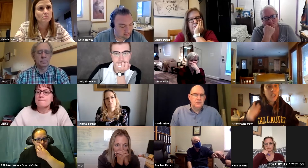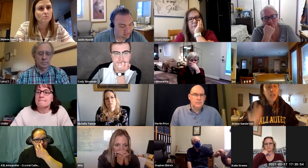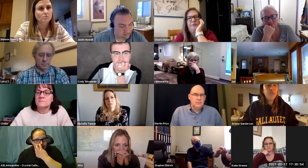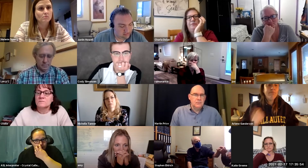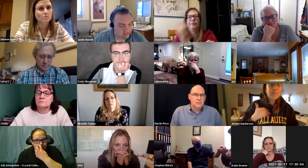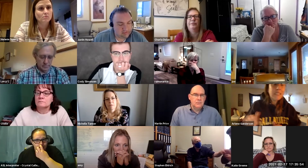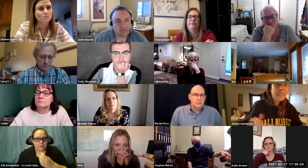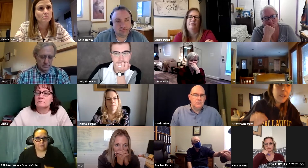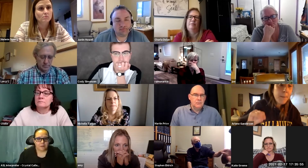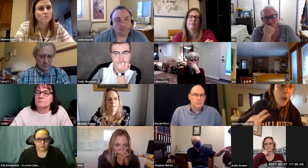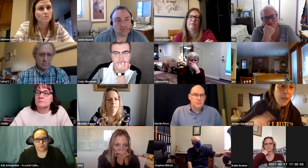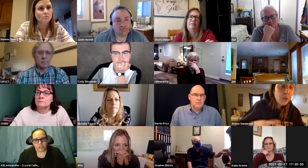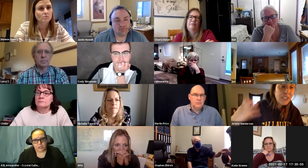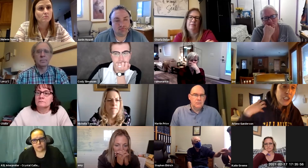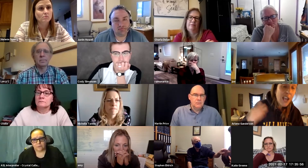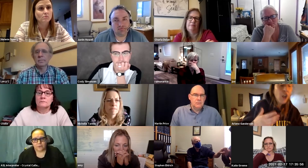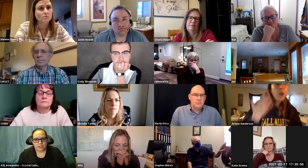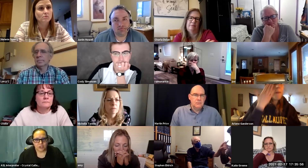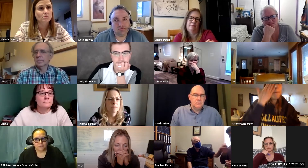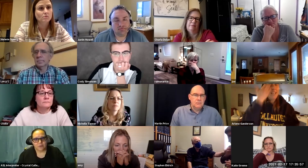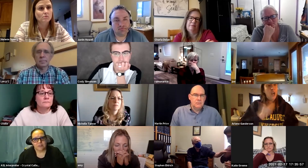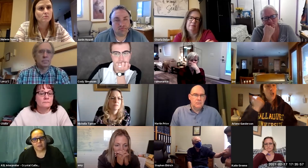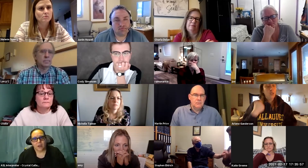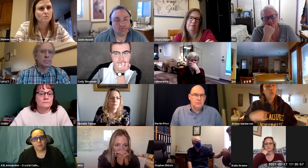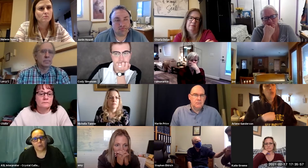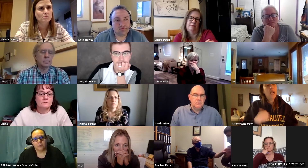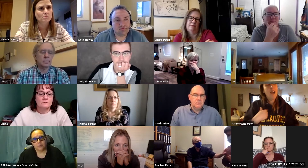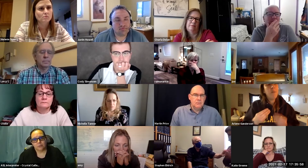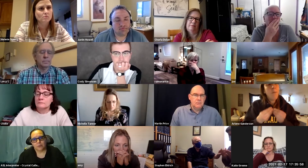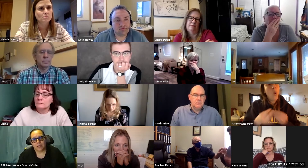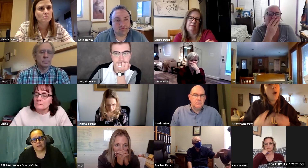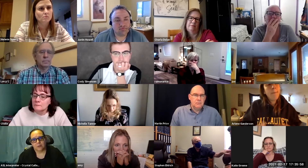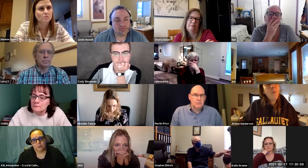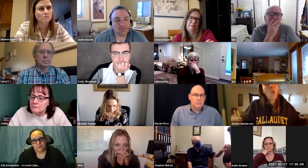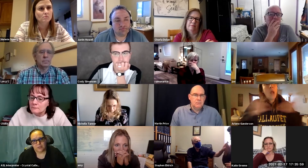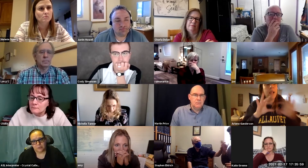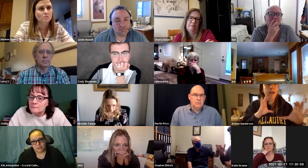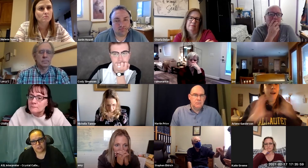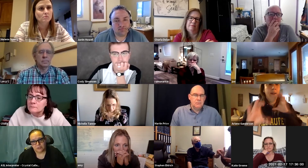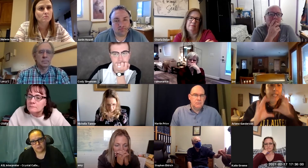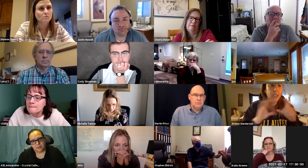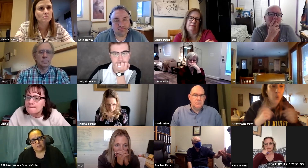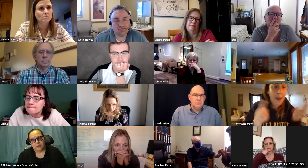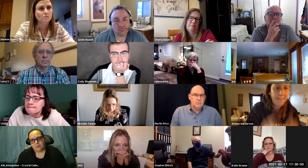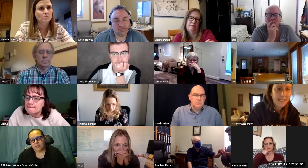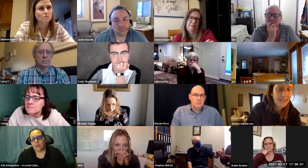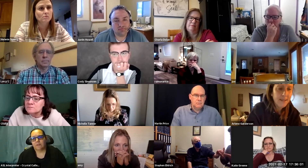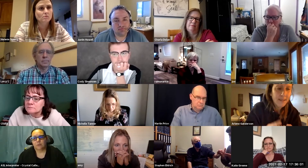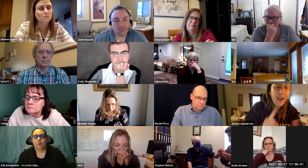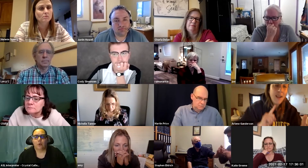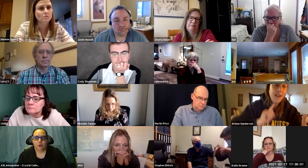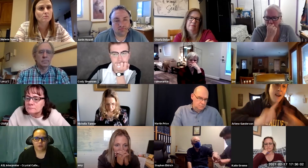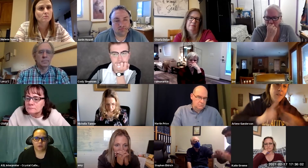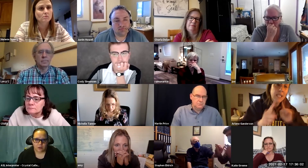So, you know, for chair, for vice chair, for things, I will be relying on whoever's in that position to have